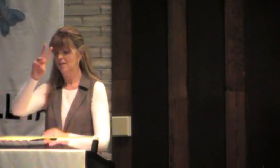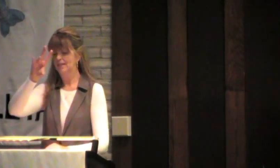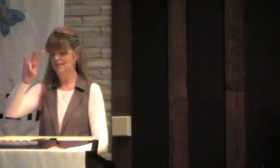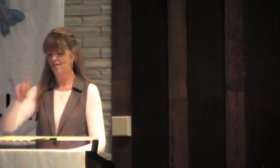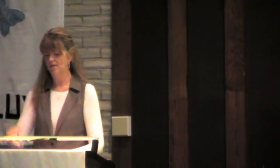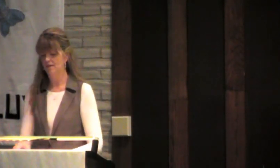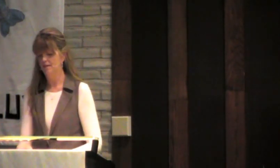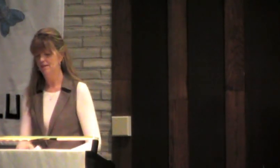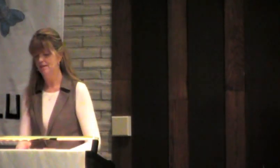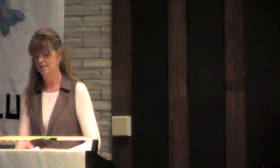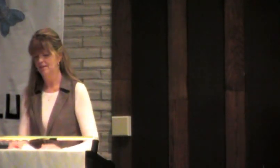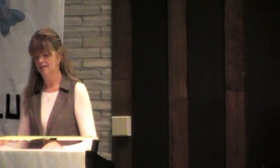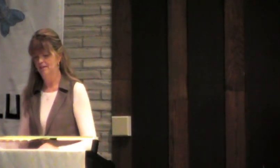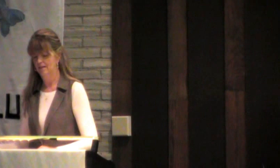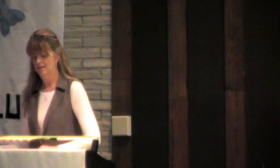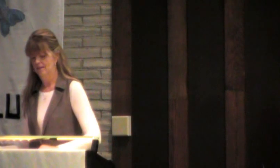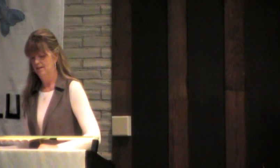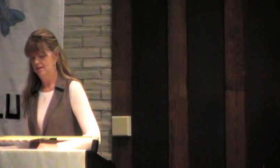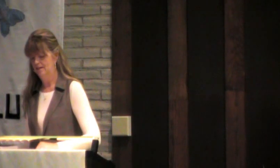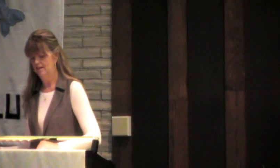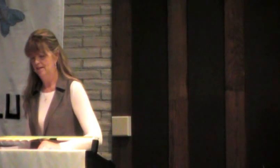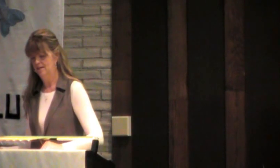Now verses 6 and 7.